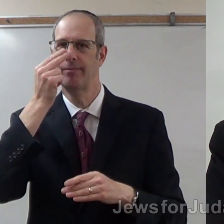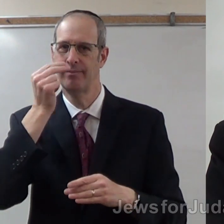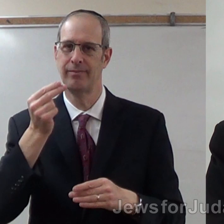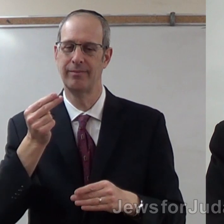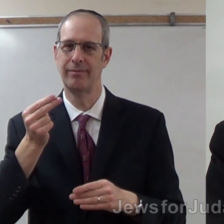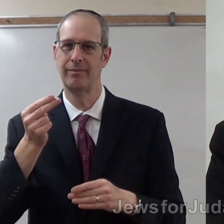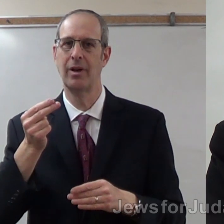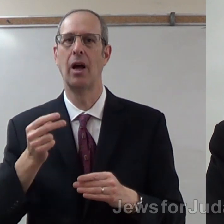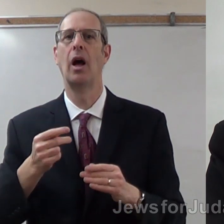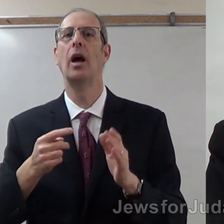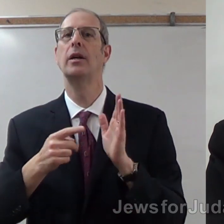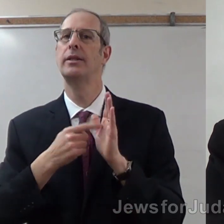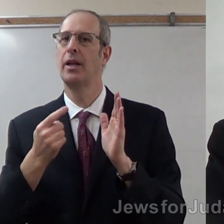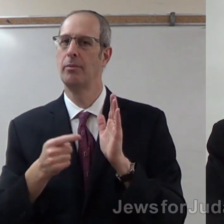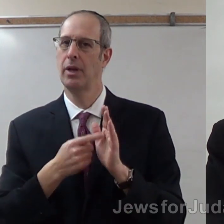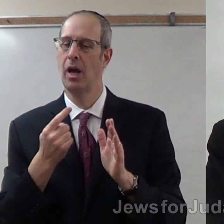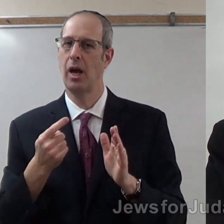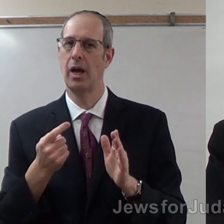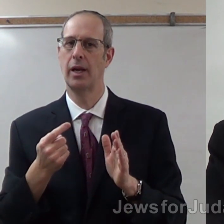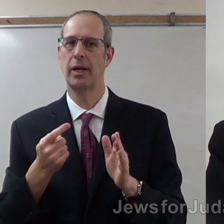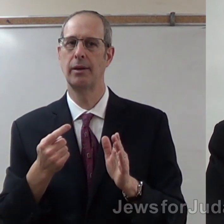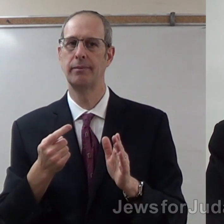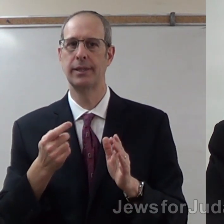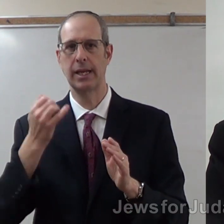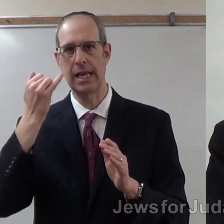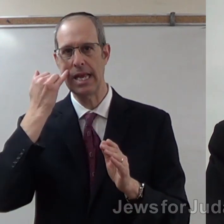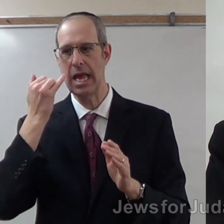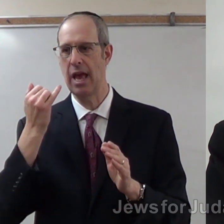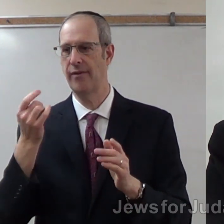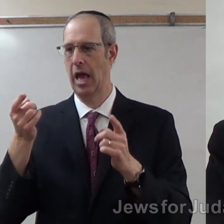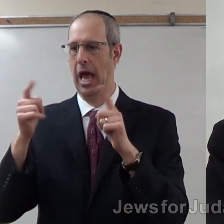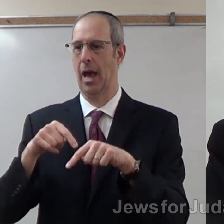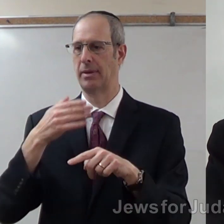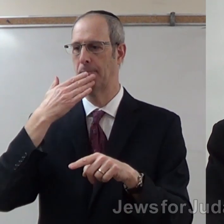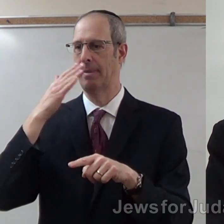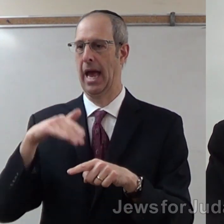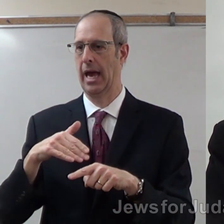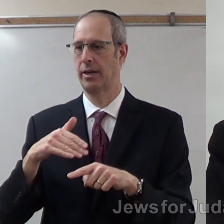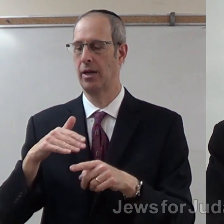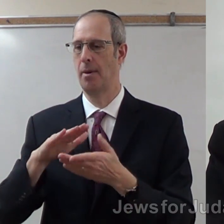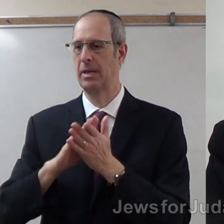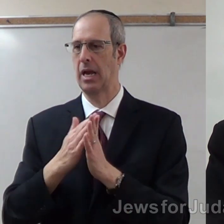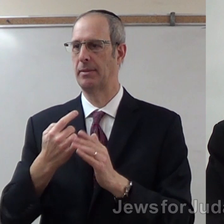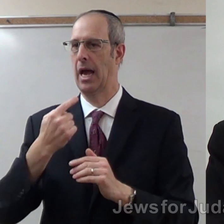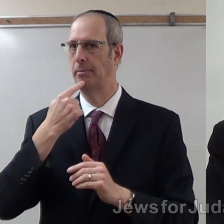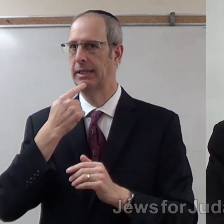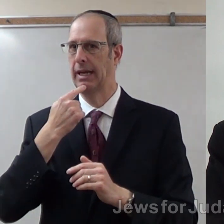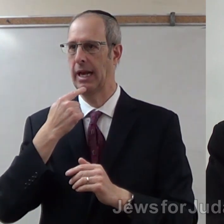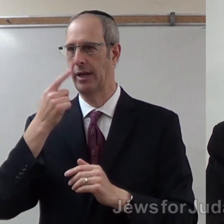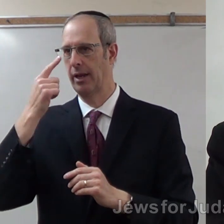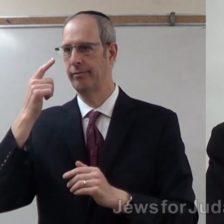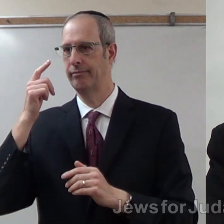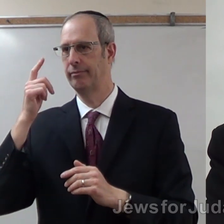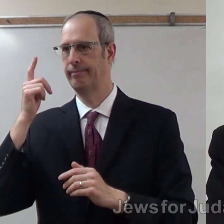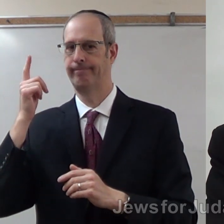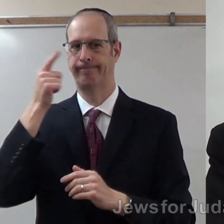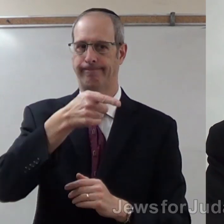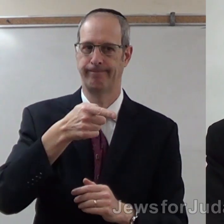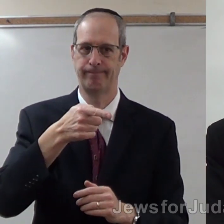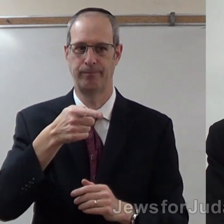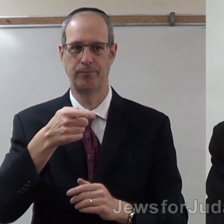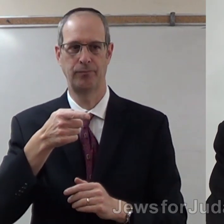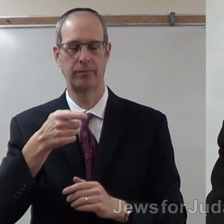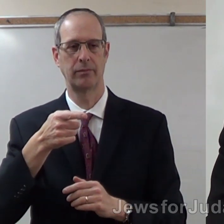Some people, if they do something terrible, they get upset with others.